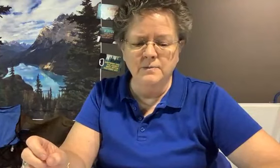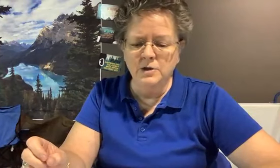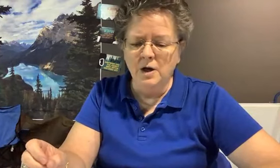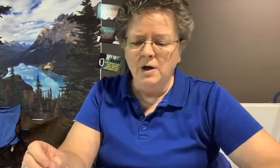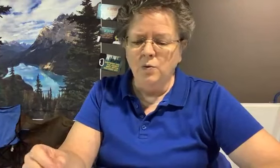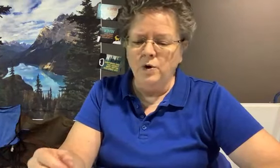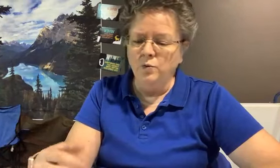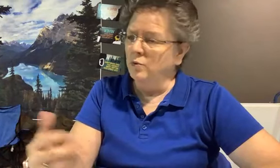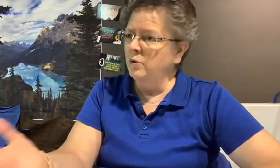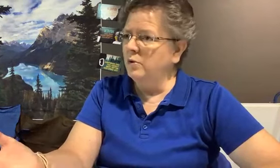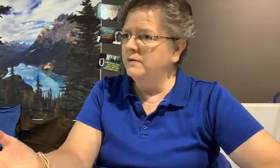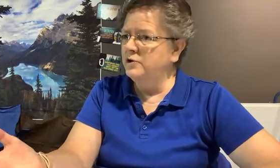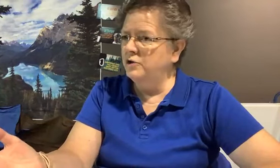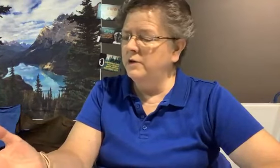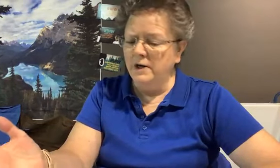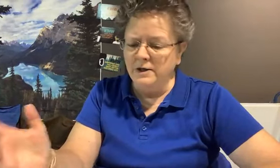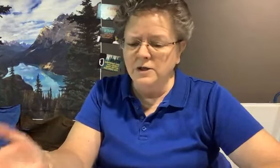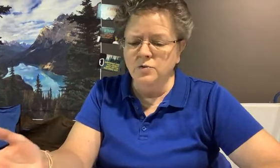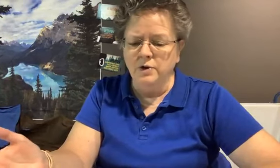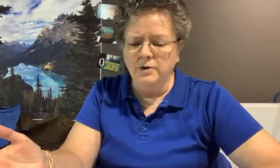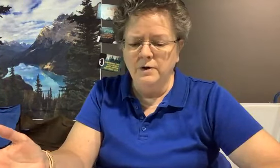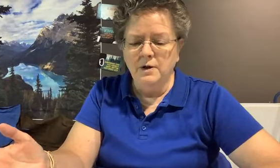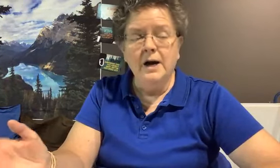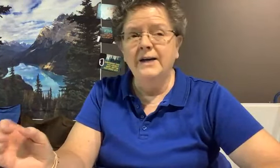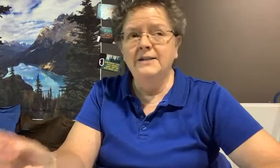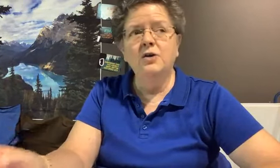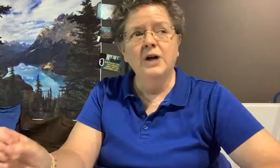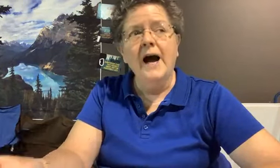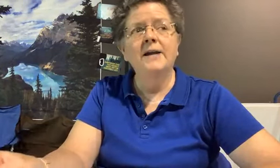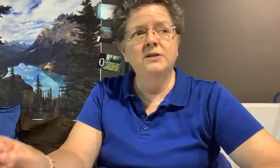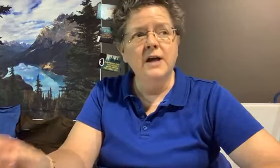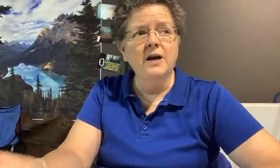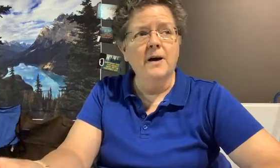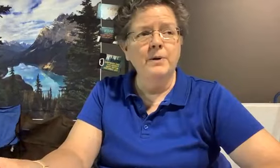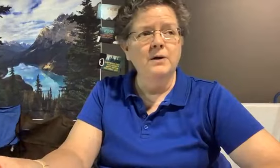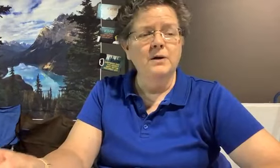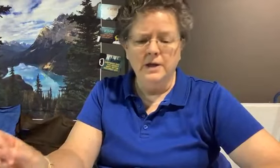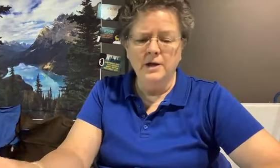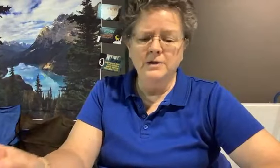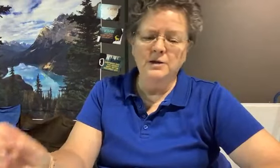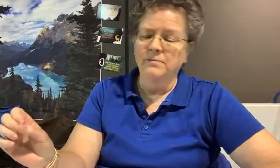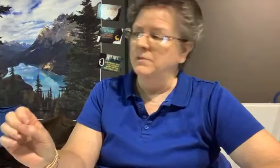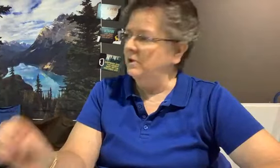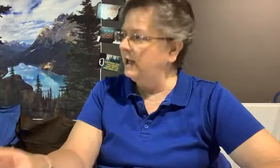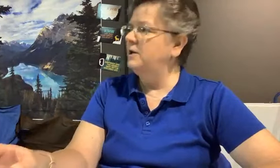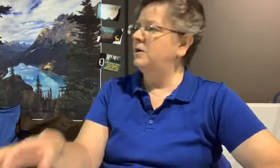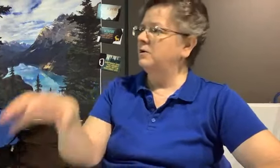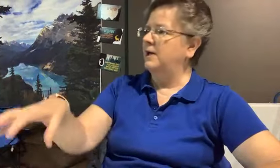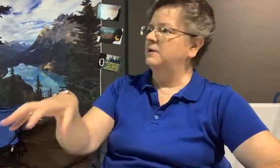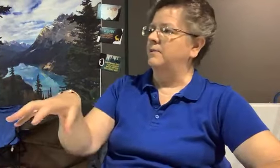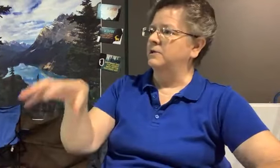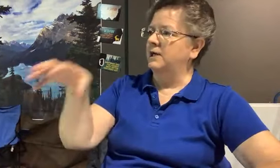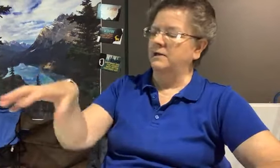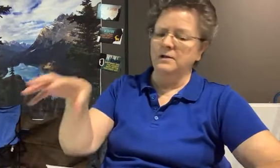kingdoms would rule over Judah and Israel until God set up his millennial kingdom, his kingdom